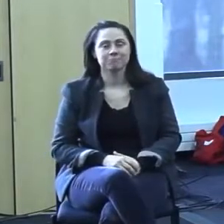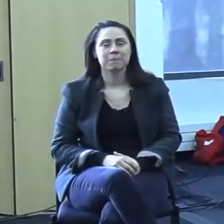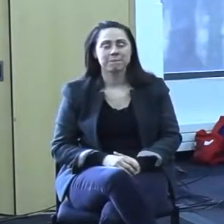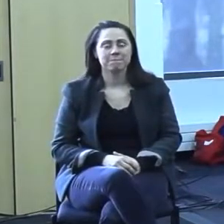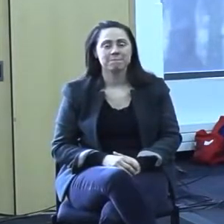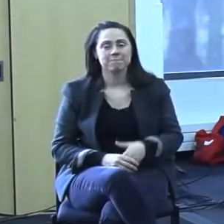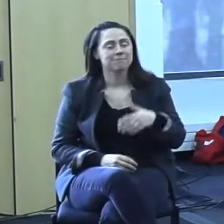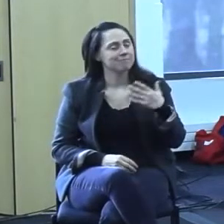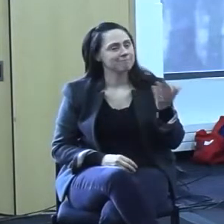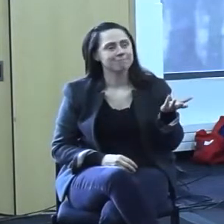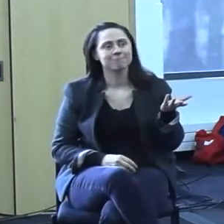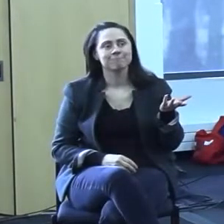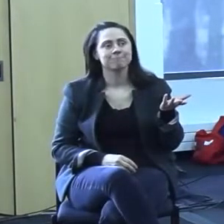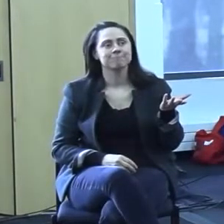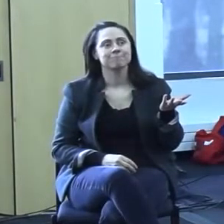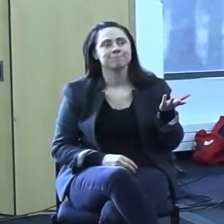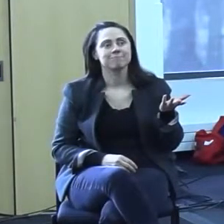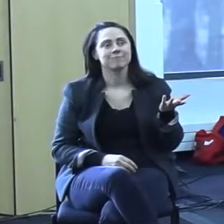So,